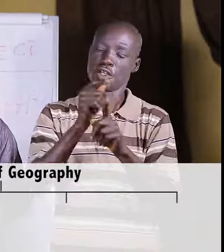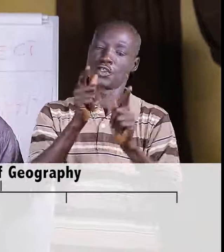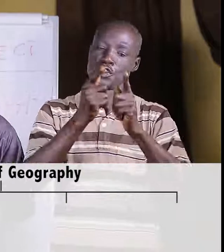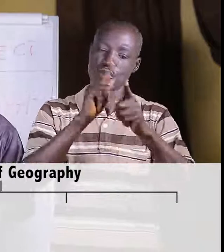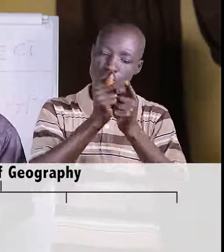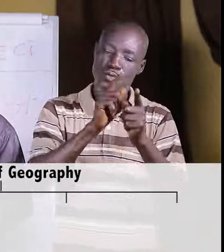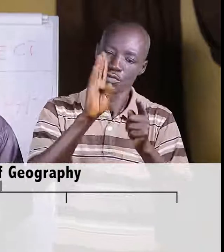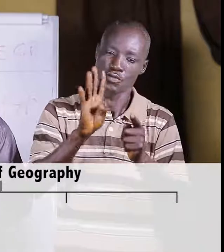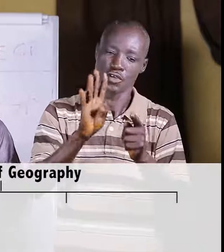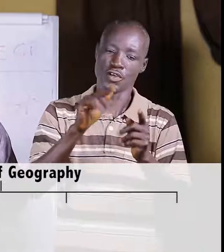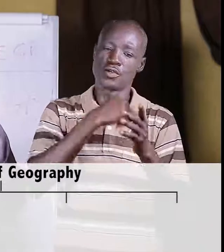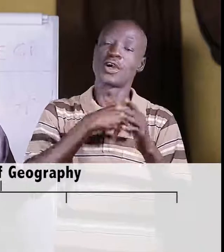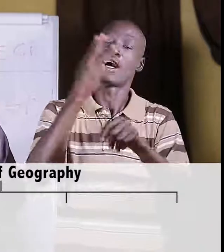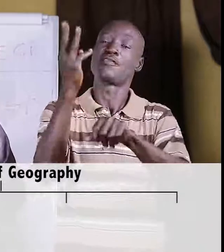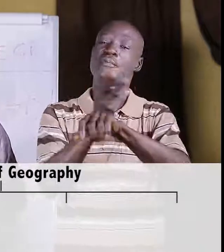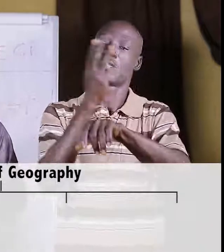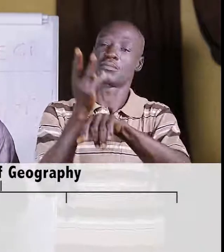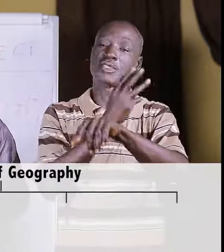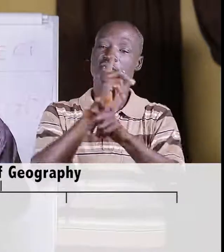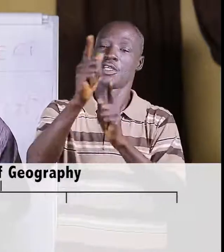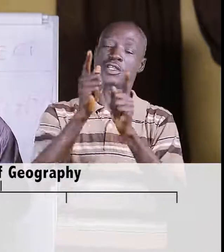include mathematical geography,